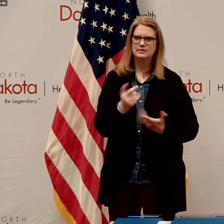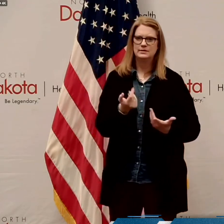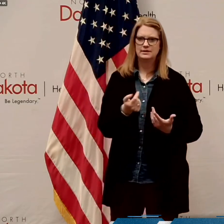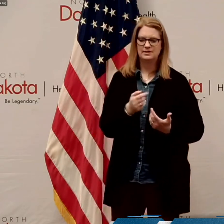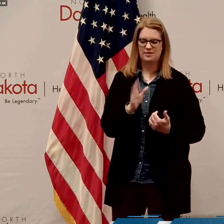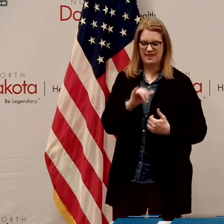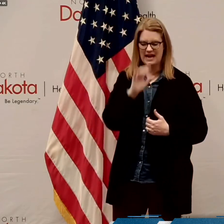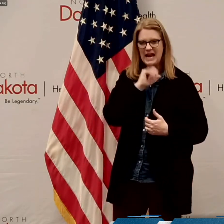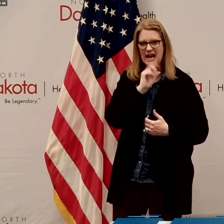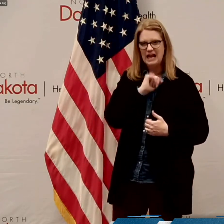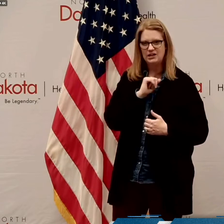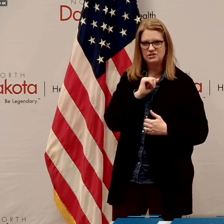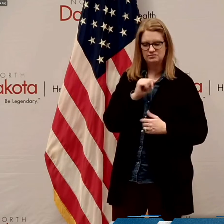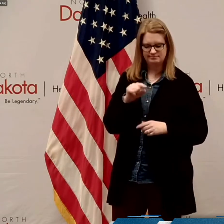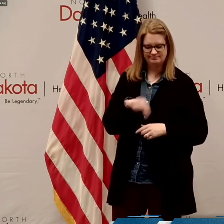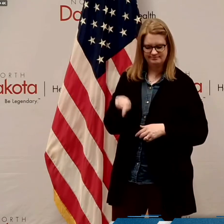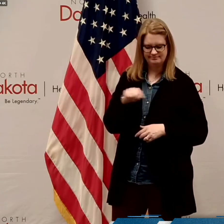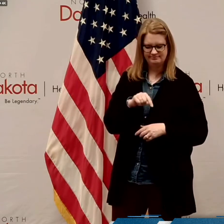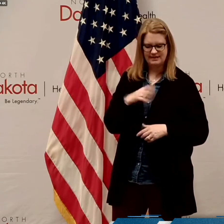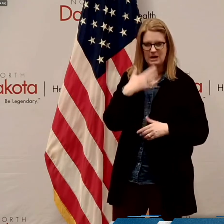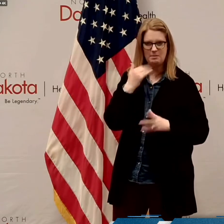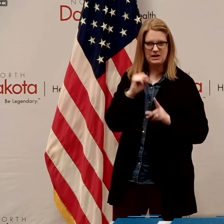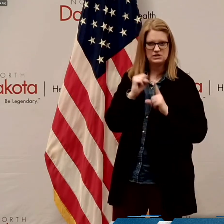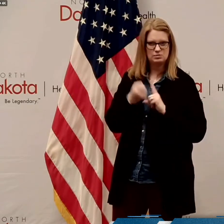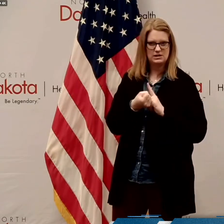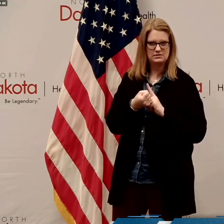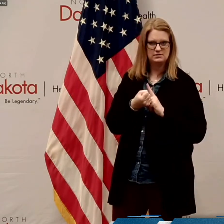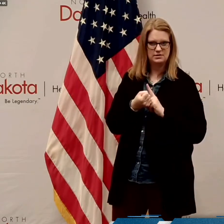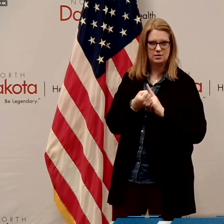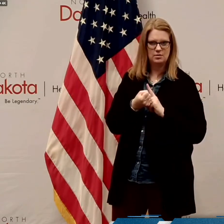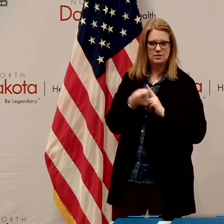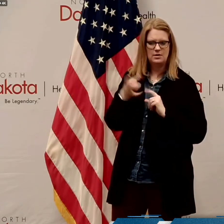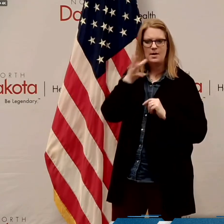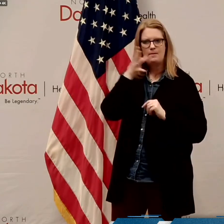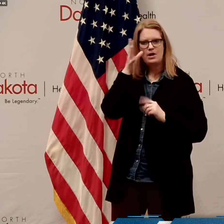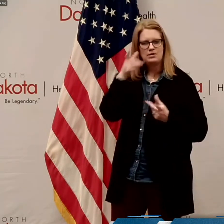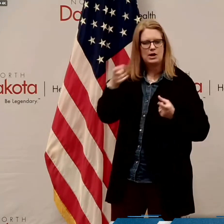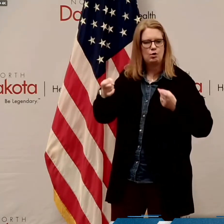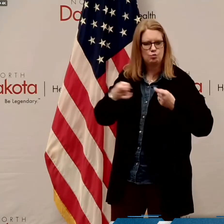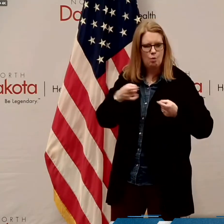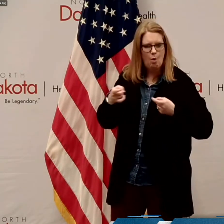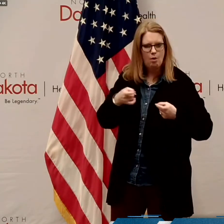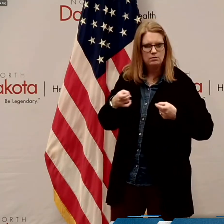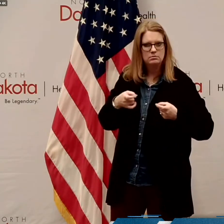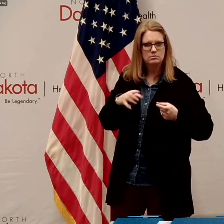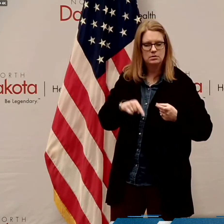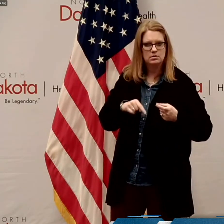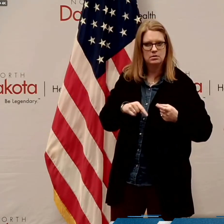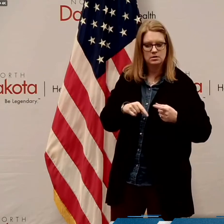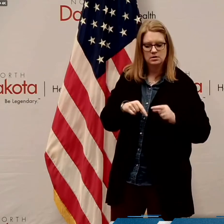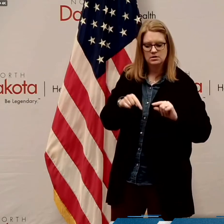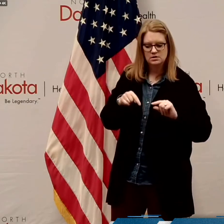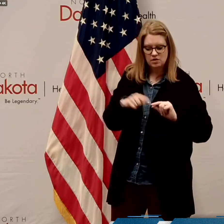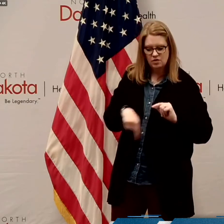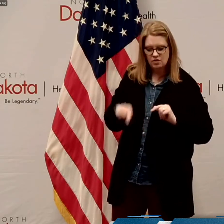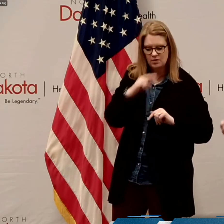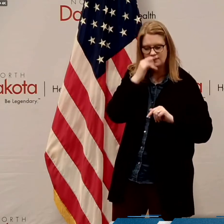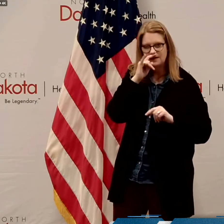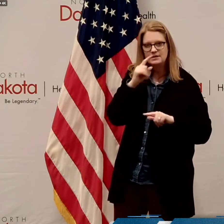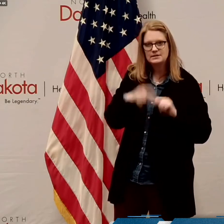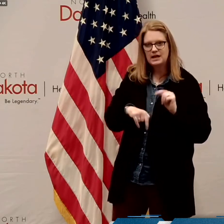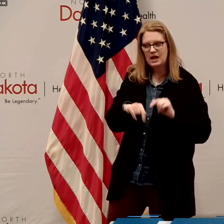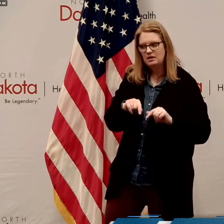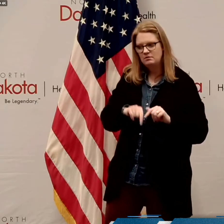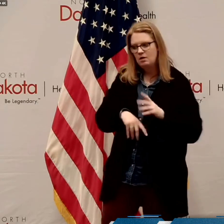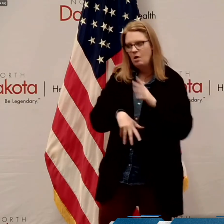that age could be in a better situation where their parents could make sure that those kids aren't also in contact with people who might be in contact